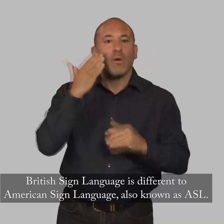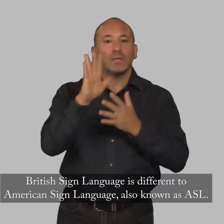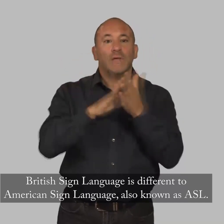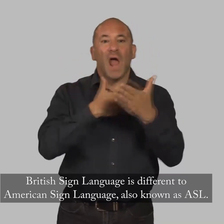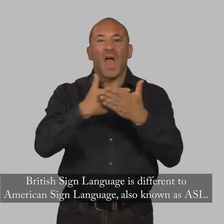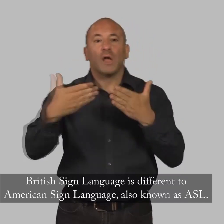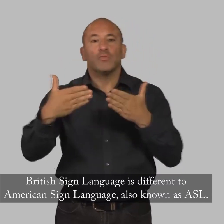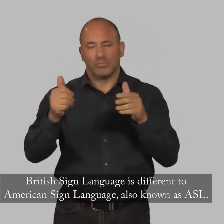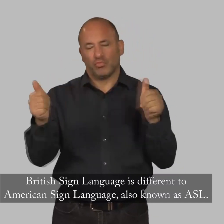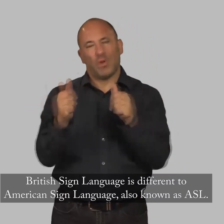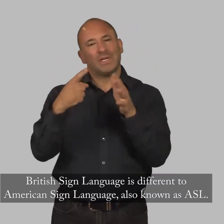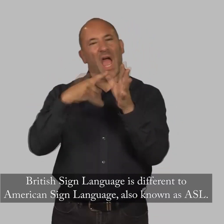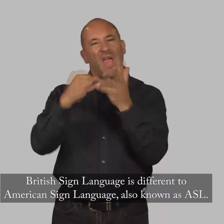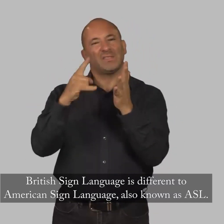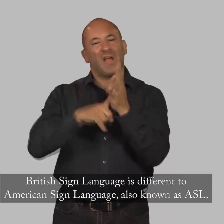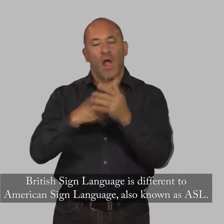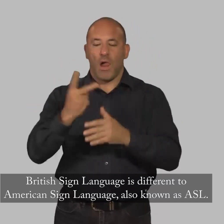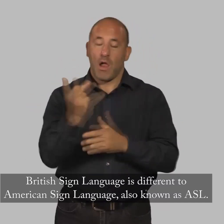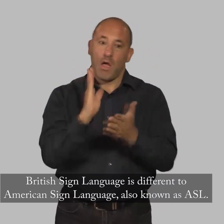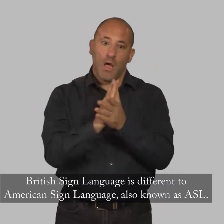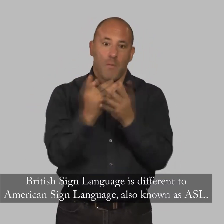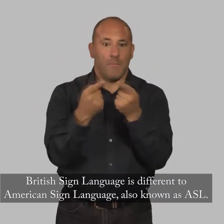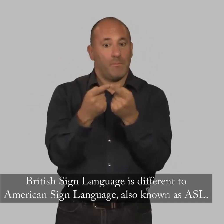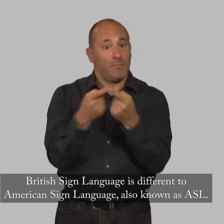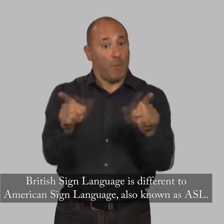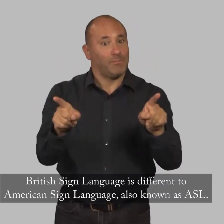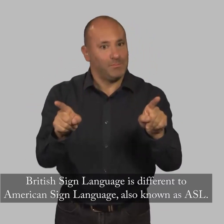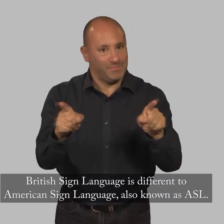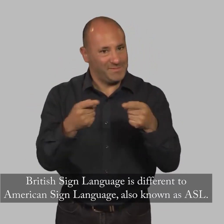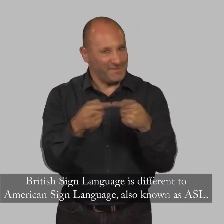to American Sign Language, also known as ASL.